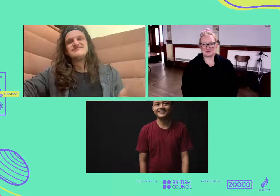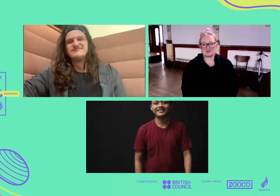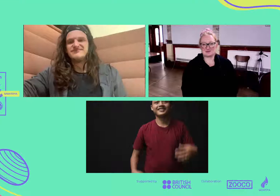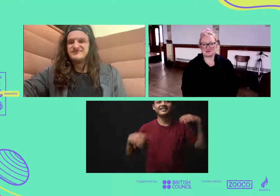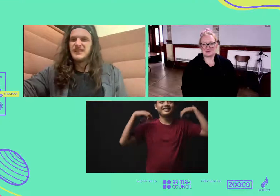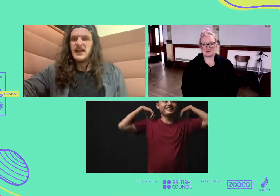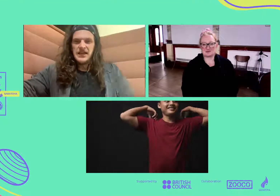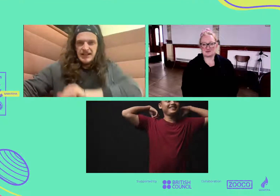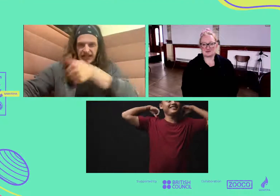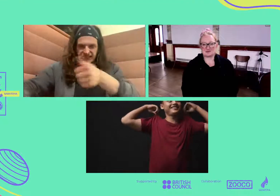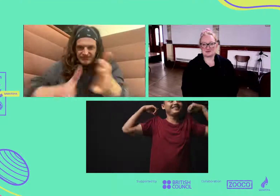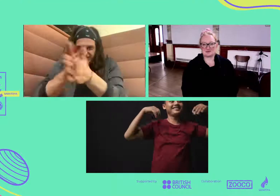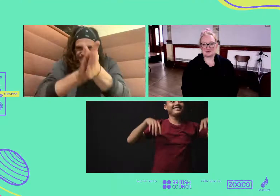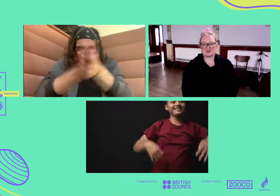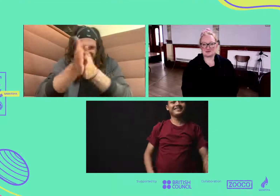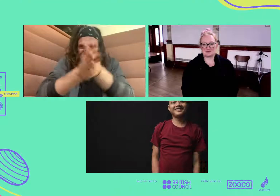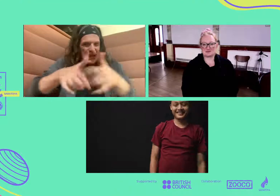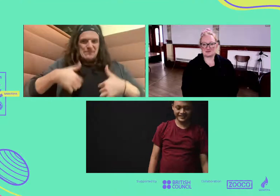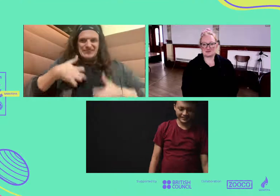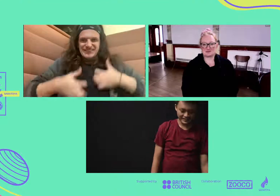Thank you.